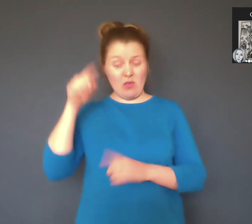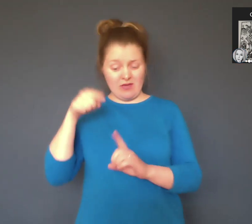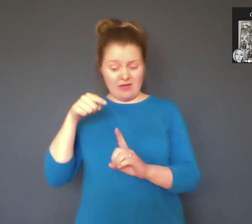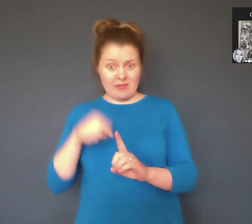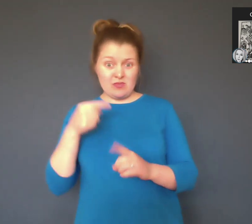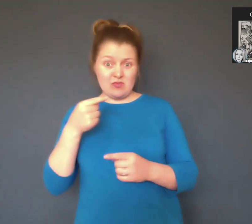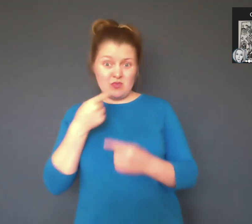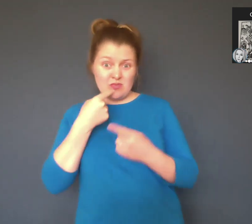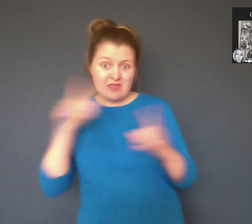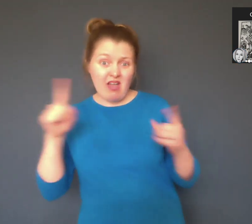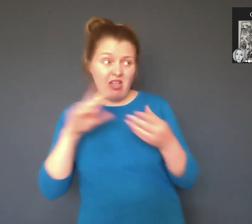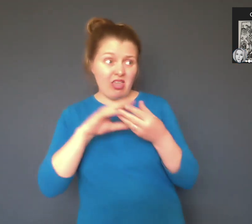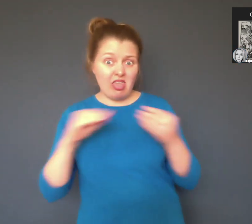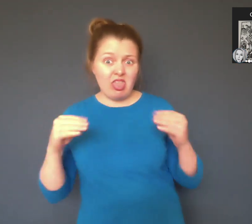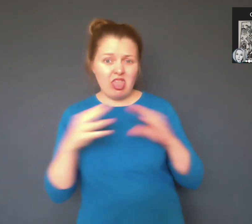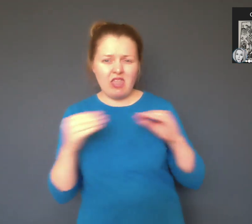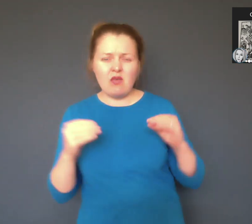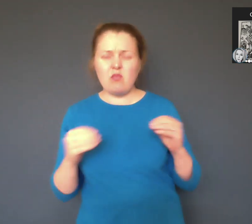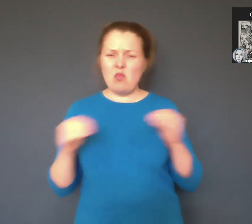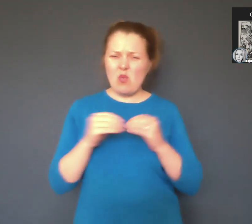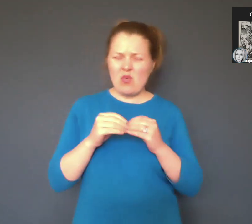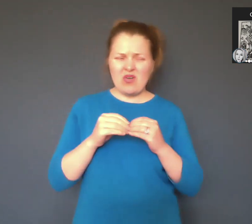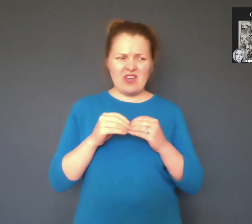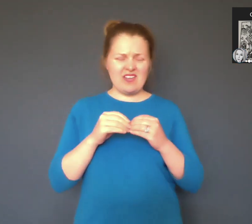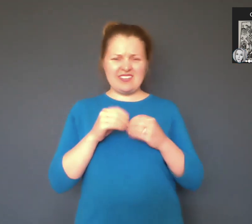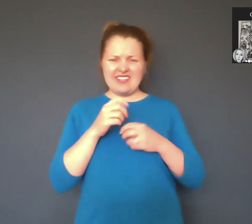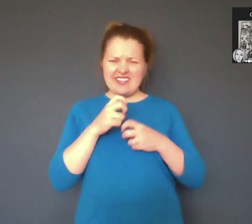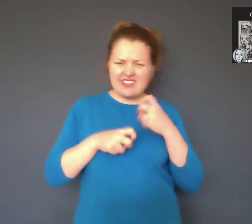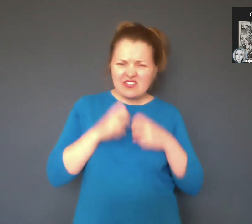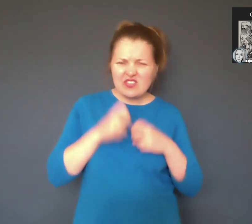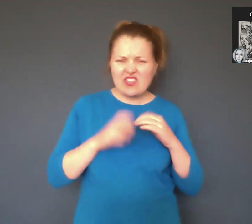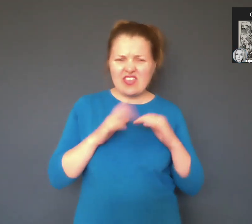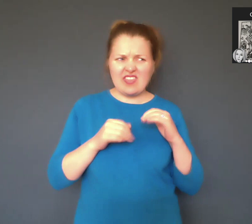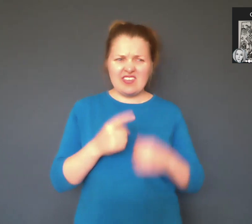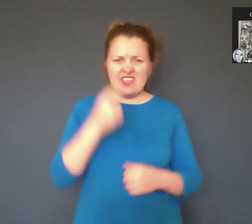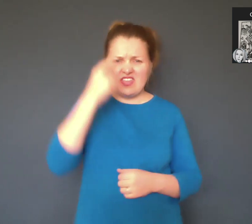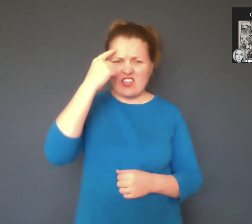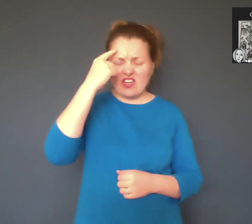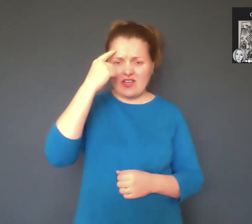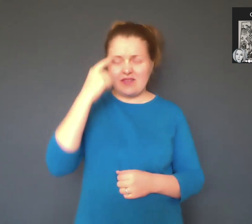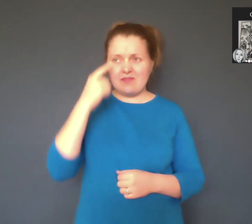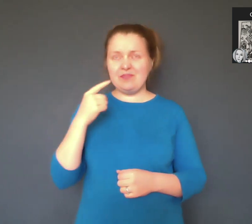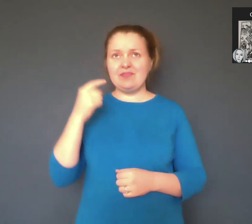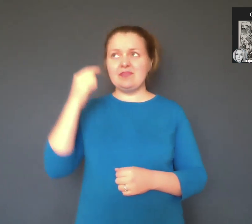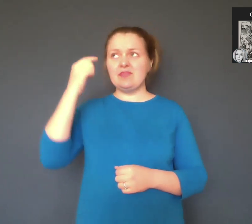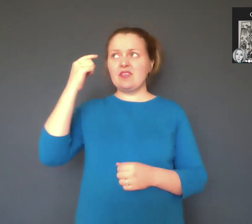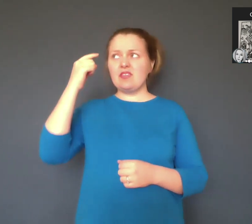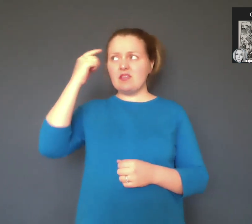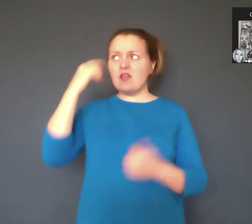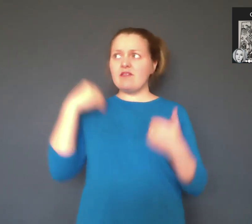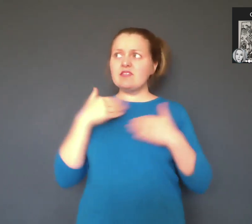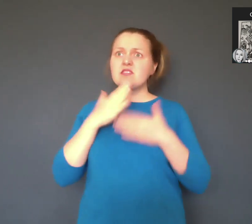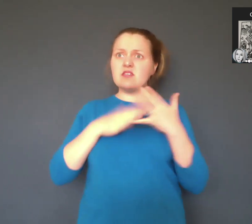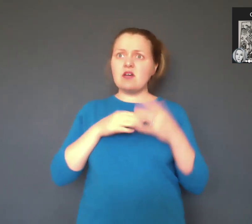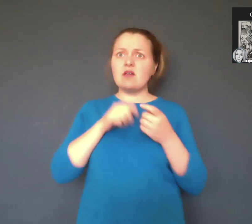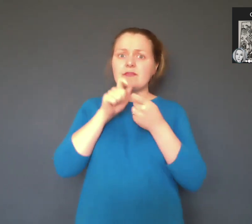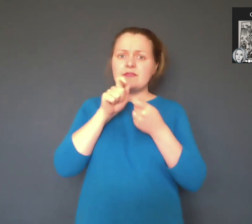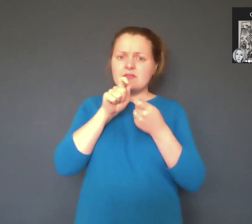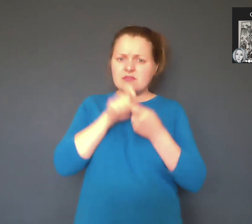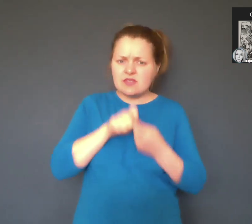first appearance, the sinking of the ark, his and Wendell's escape, there was much else he could not properly remember.